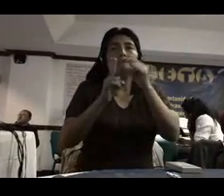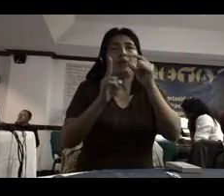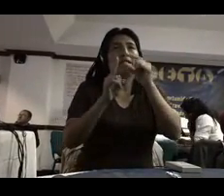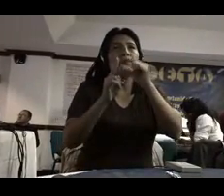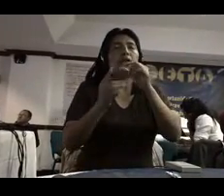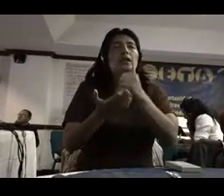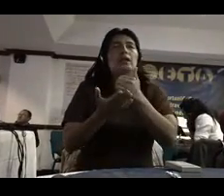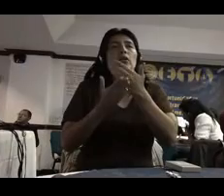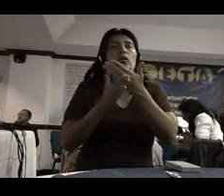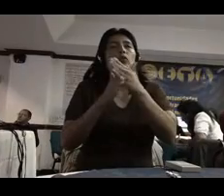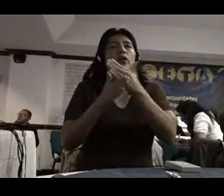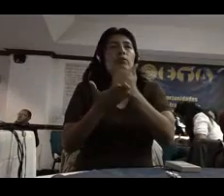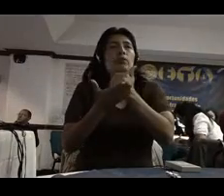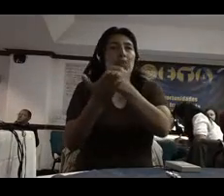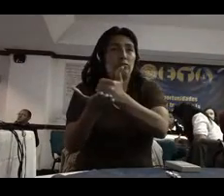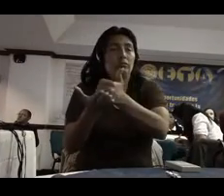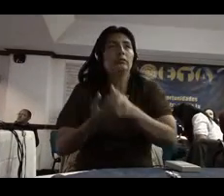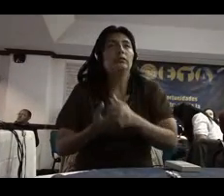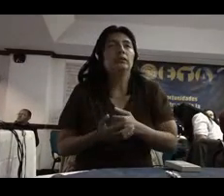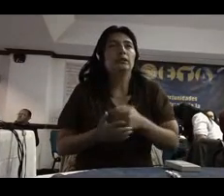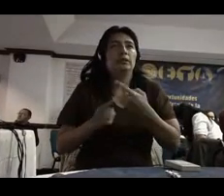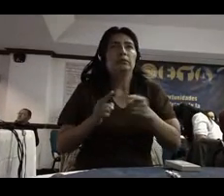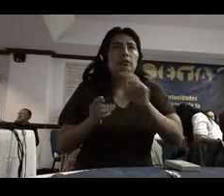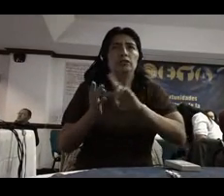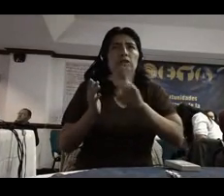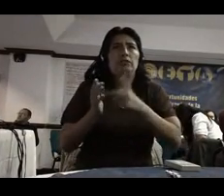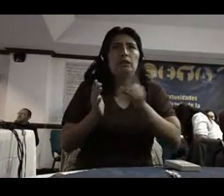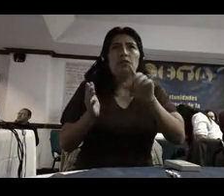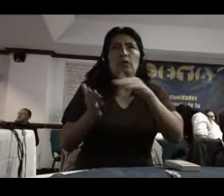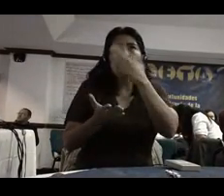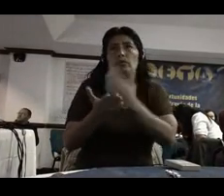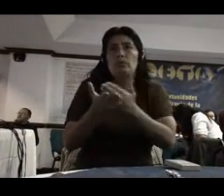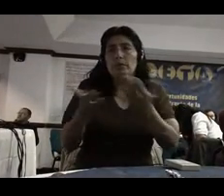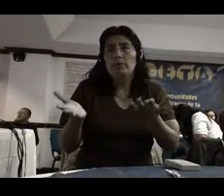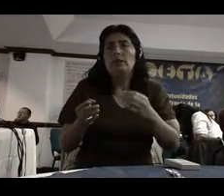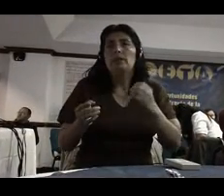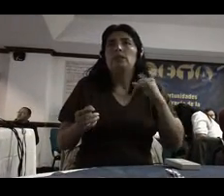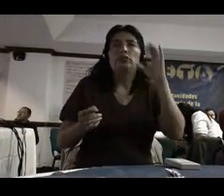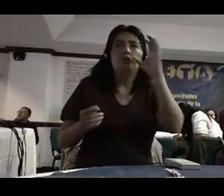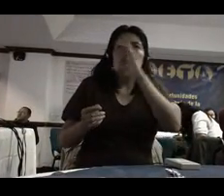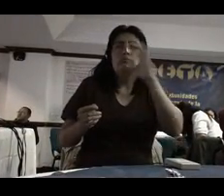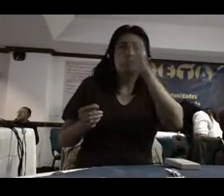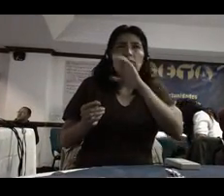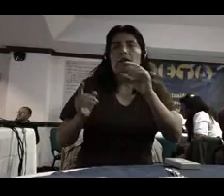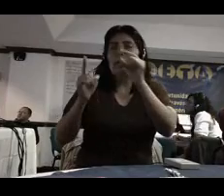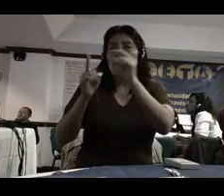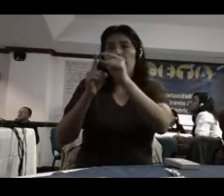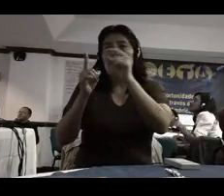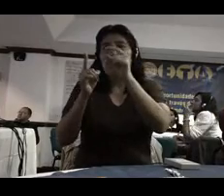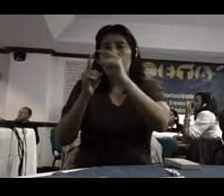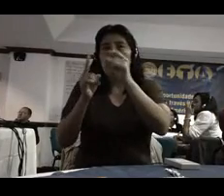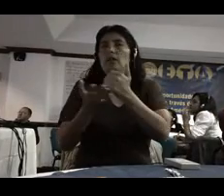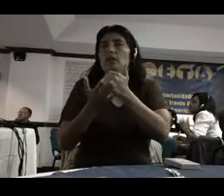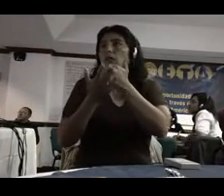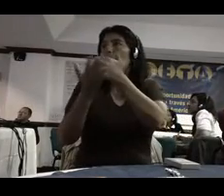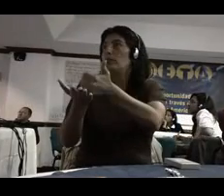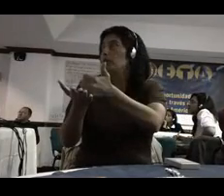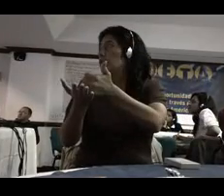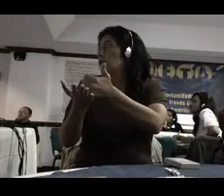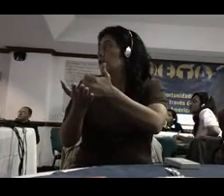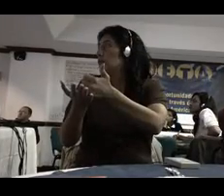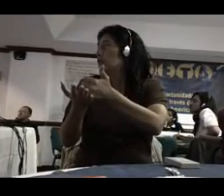without its problems. Because if you look up the word collaboration in the dictionary, it says to work